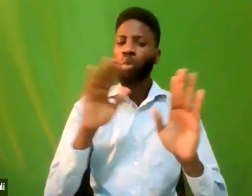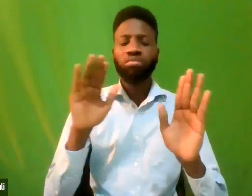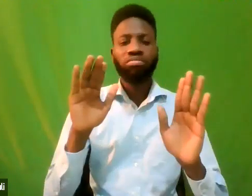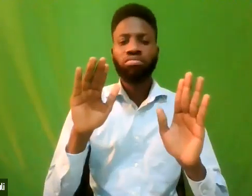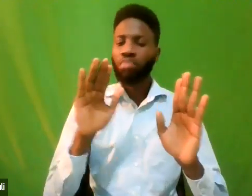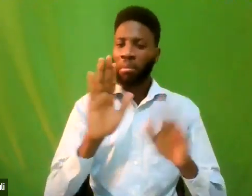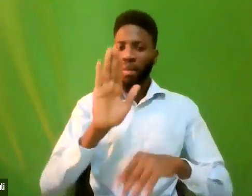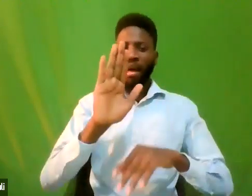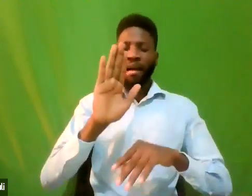on the negativity.